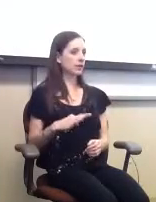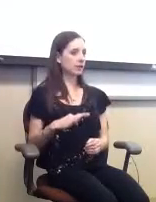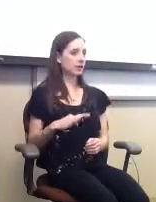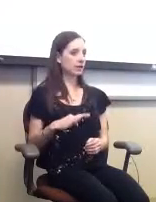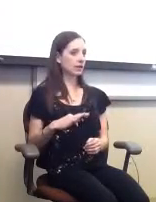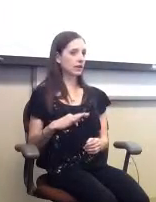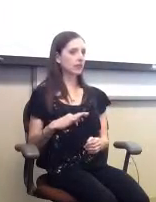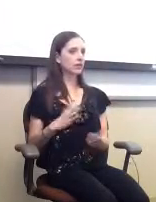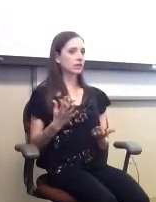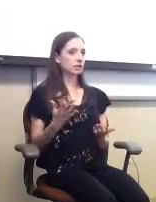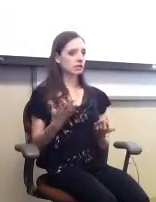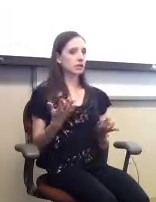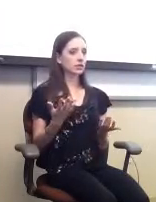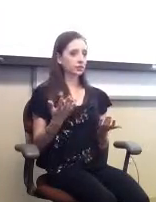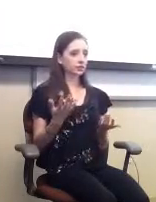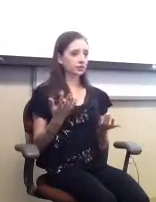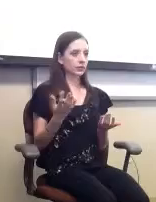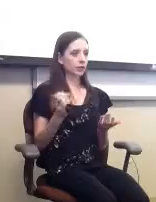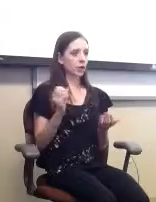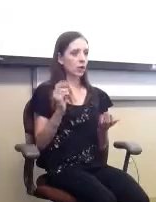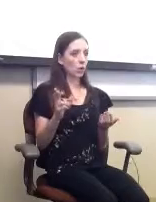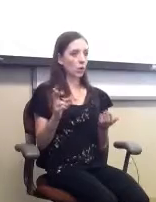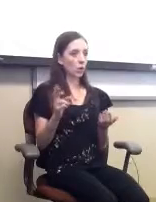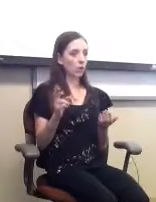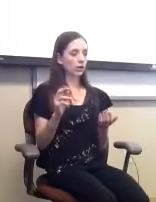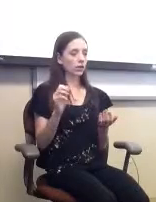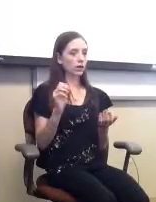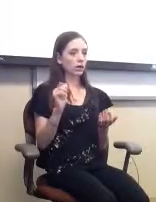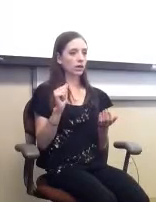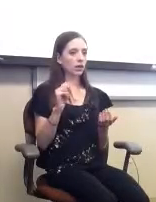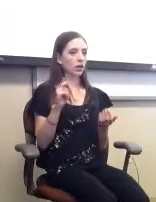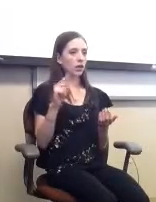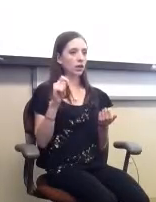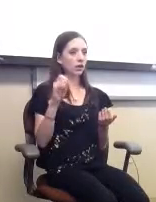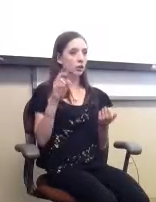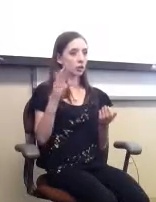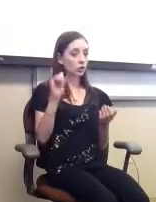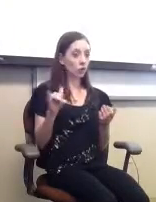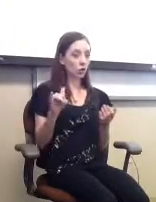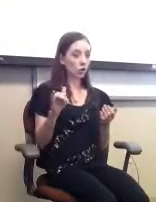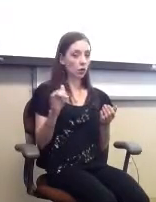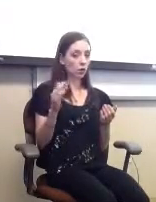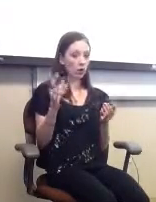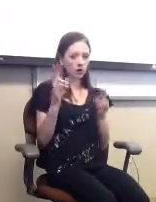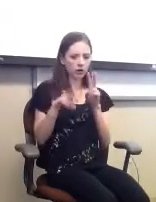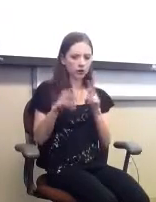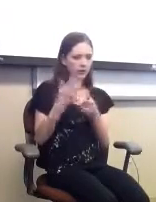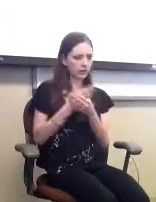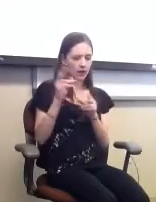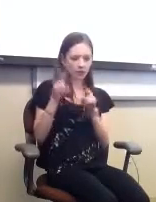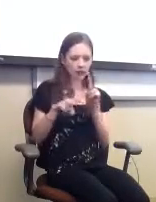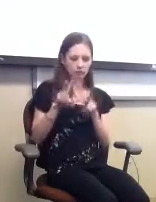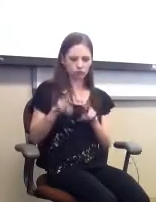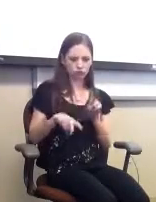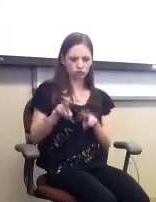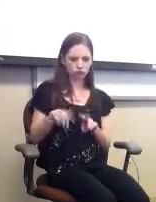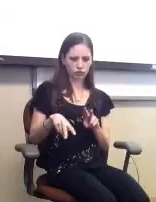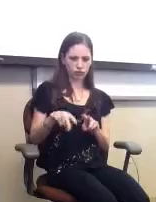files, he's been really concerned about just, well, is so someone says, I come in and I need help with rent, and you just turn